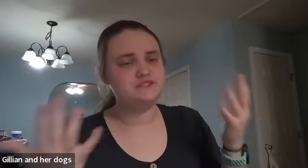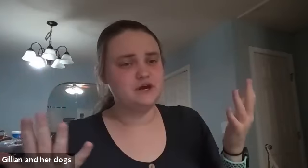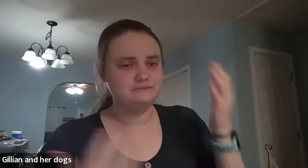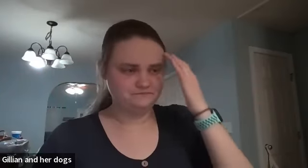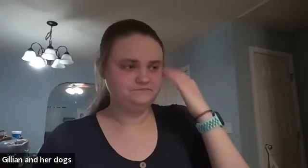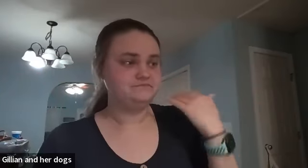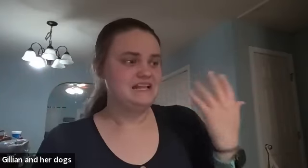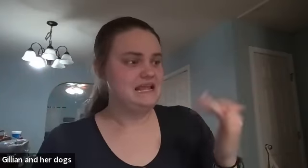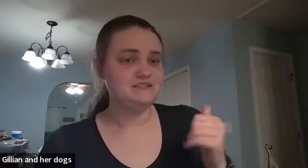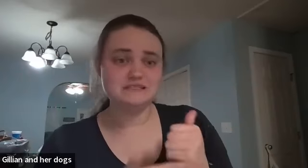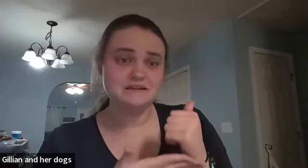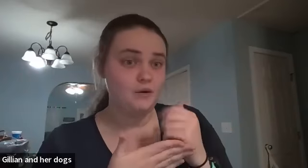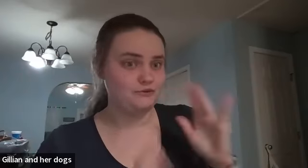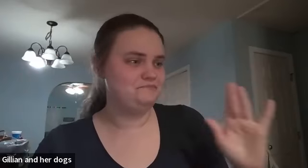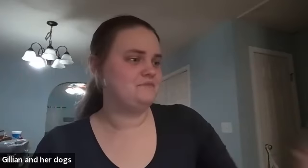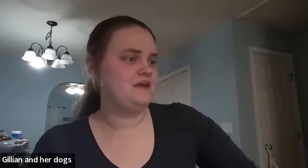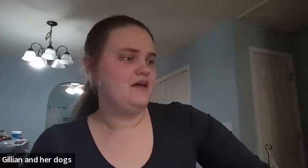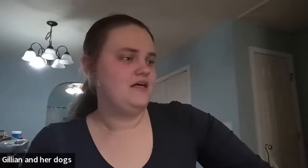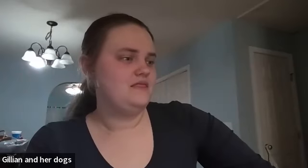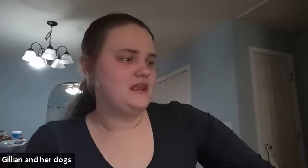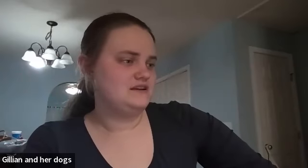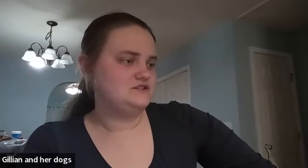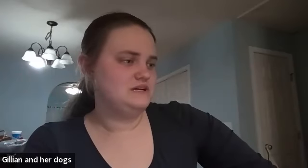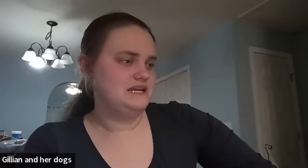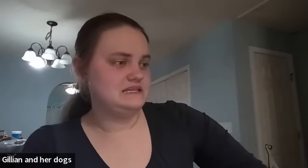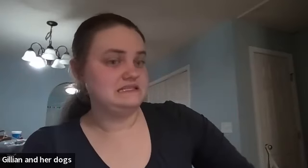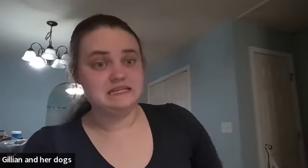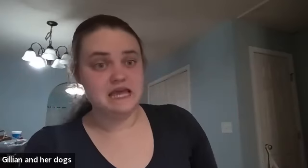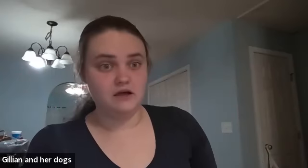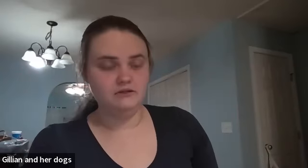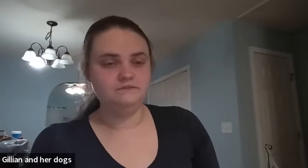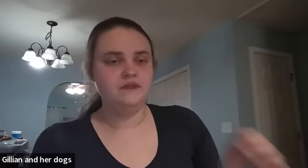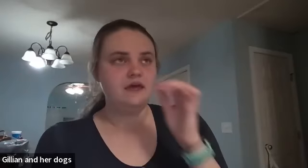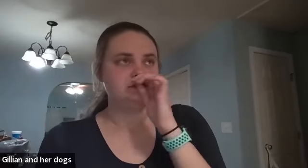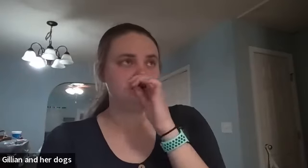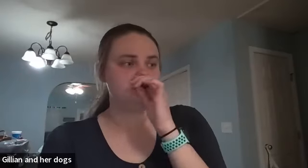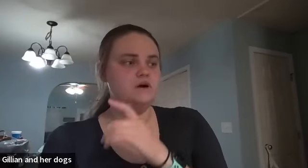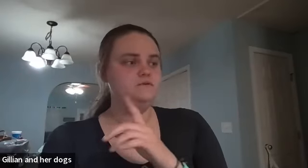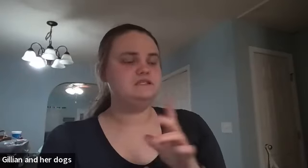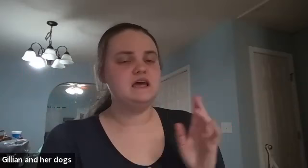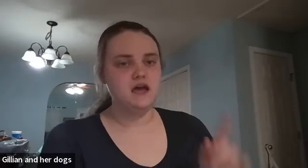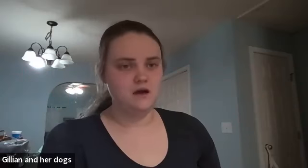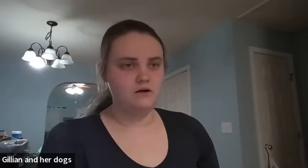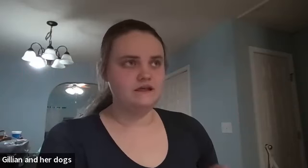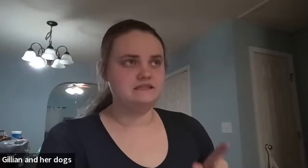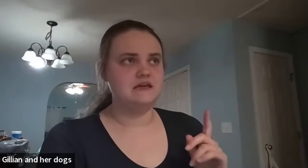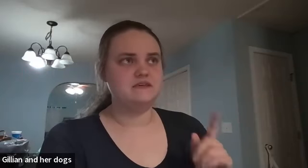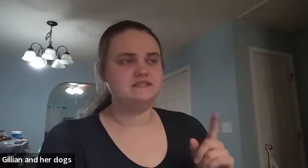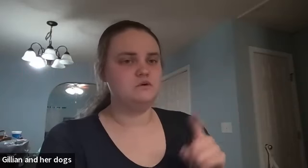So it's always a little helpful. The next one is tell. So the one for tell is, again, this is one of